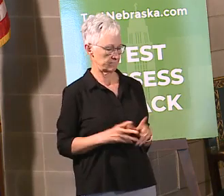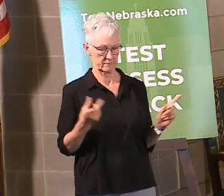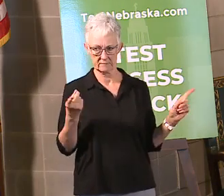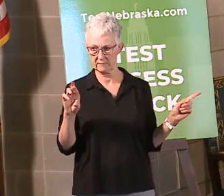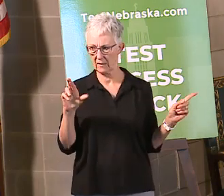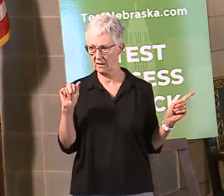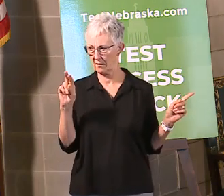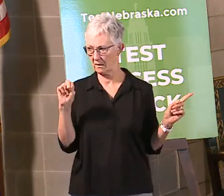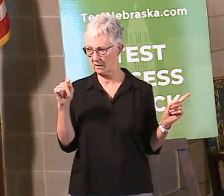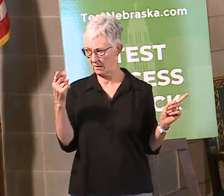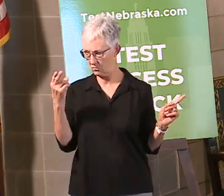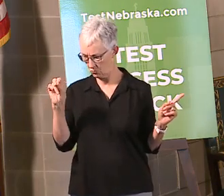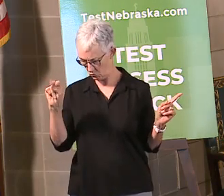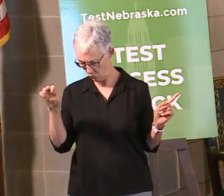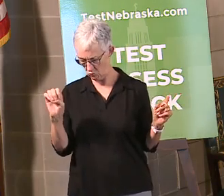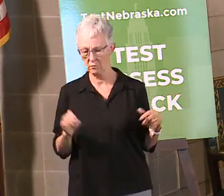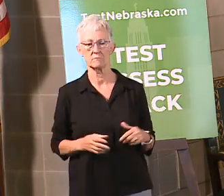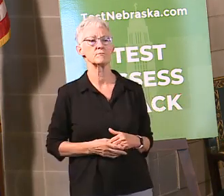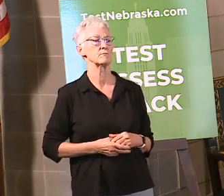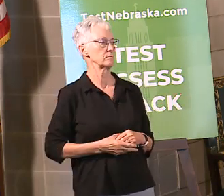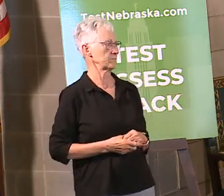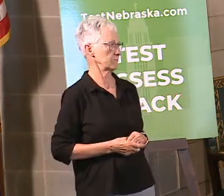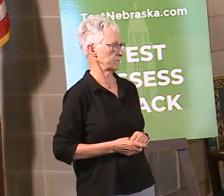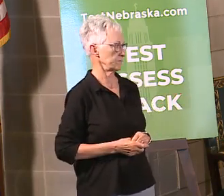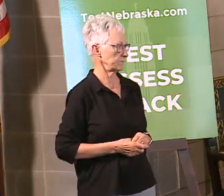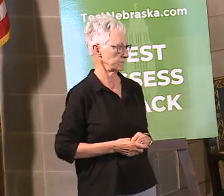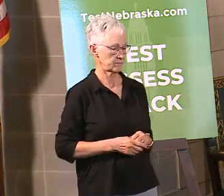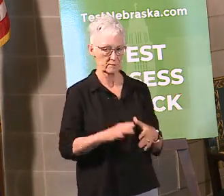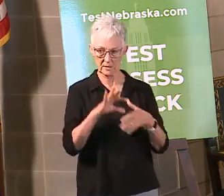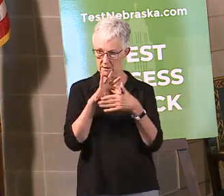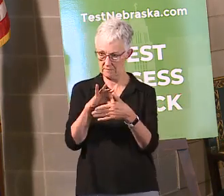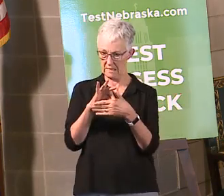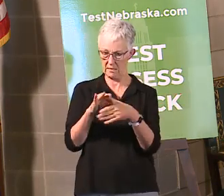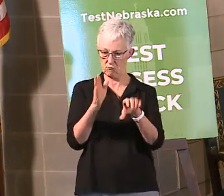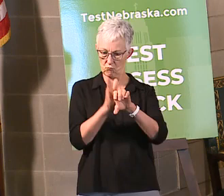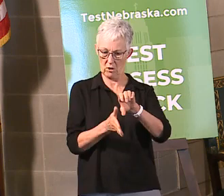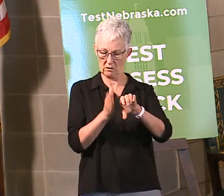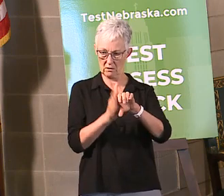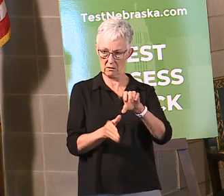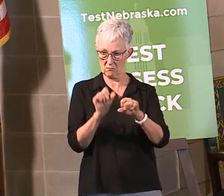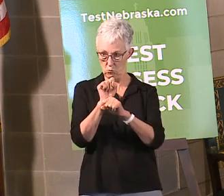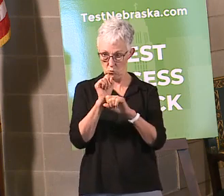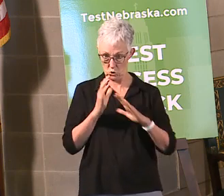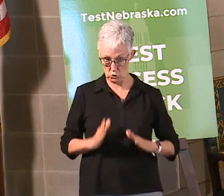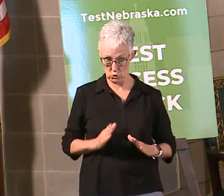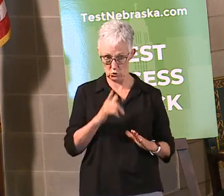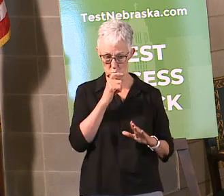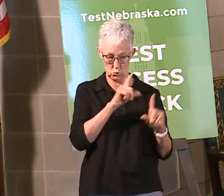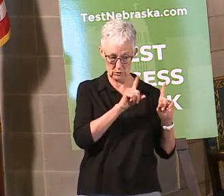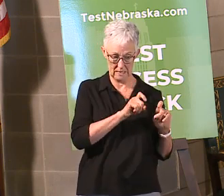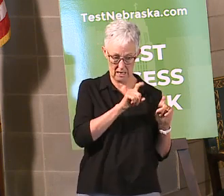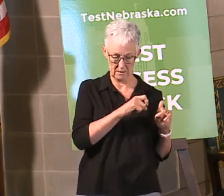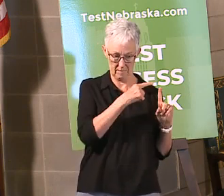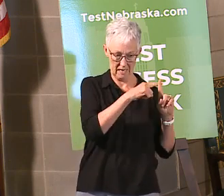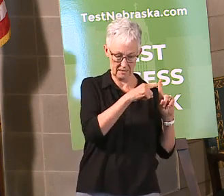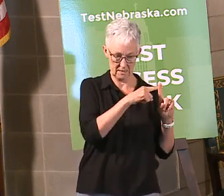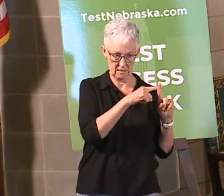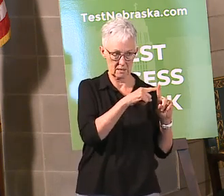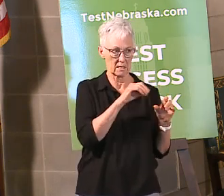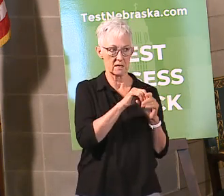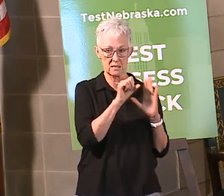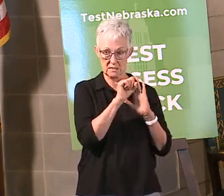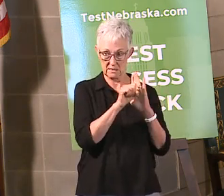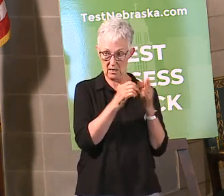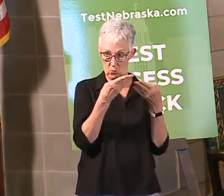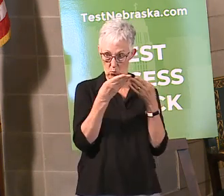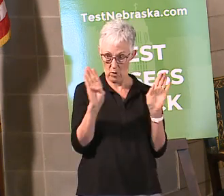So for the question, according to meat processing employees that have been tested positive, so far in the state of Nebraska, we've